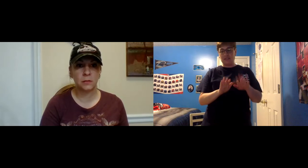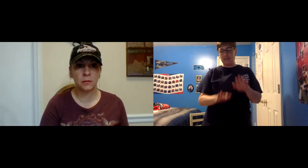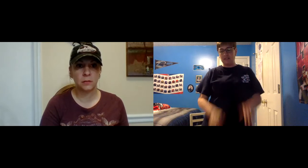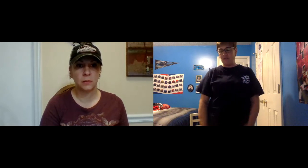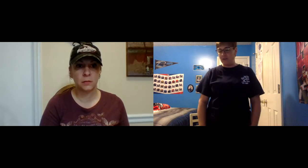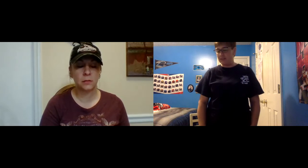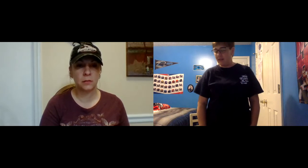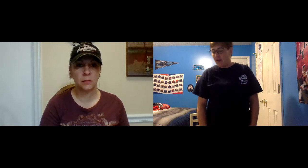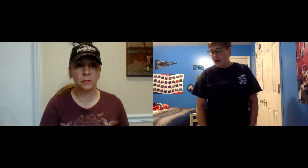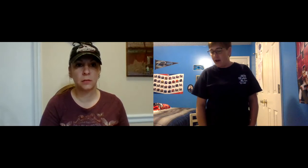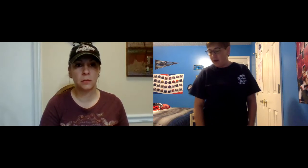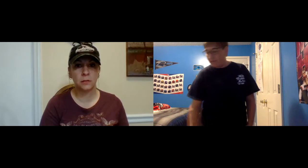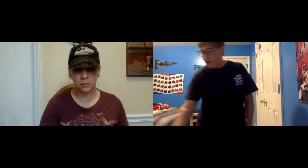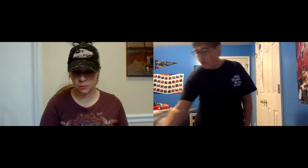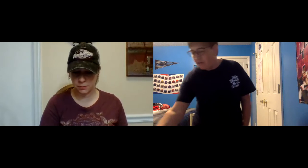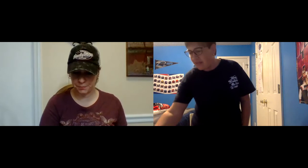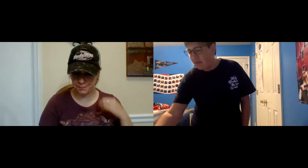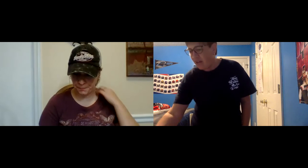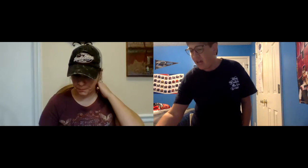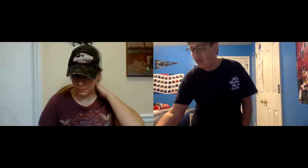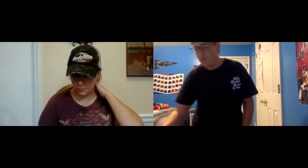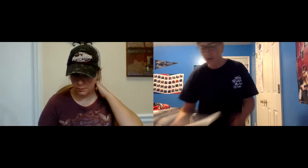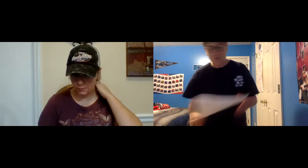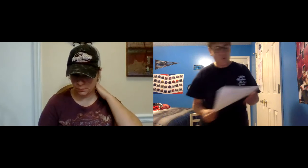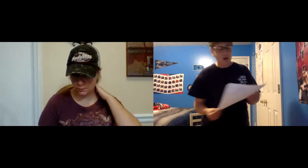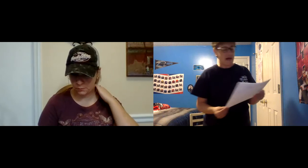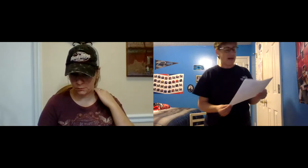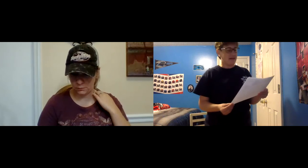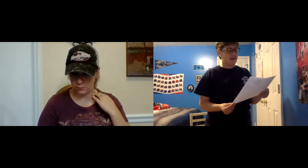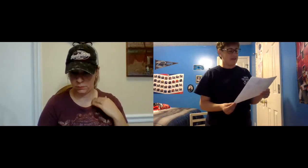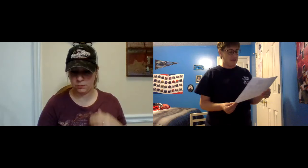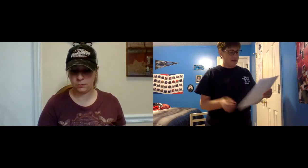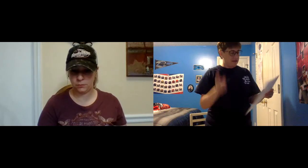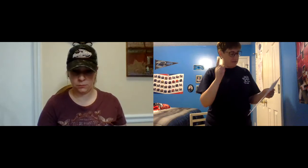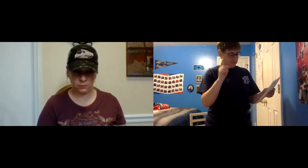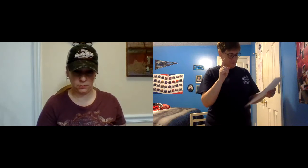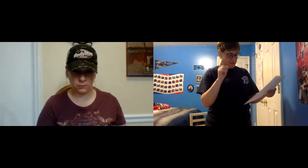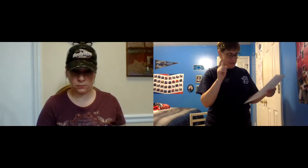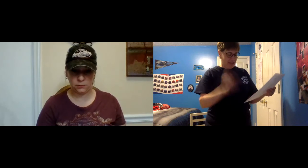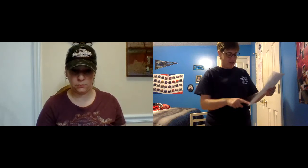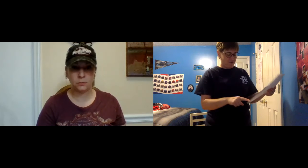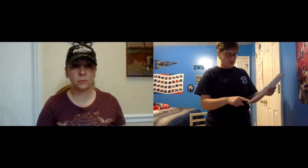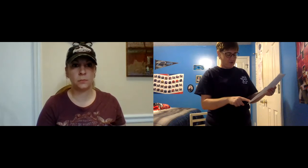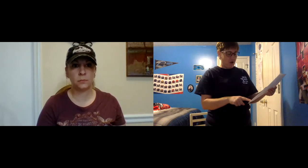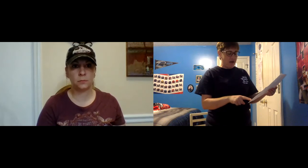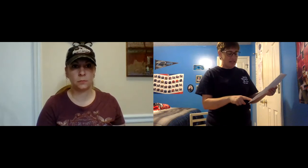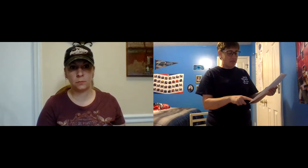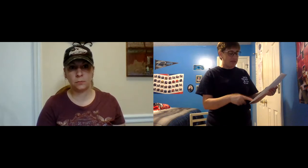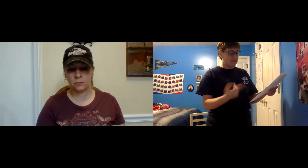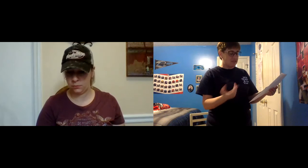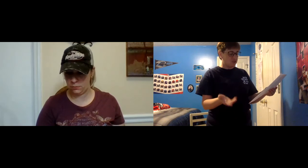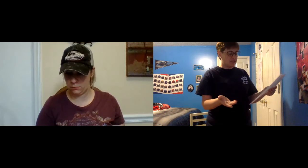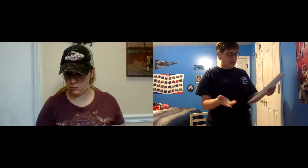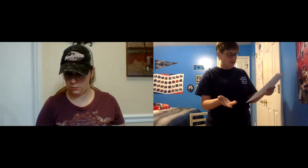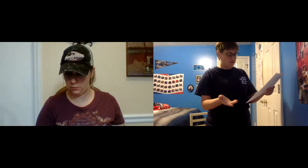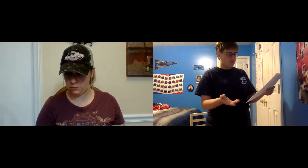you can see the difference with them. And I don't know why. Be careful. Oh, I guess because